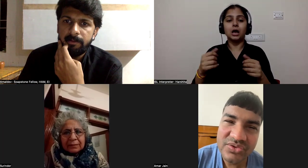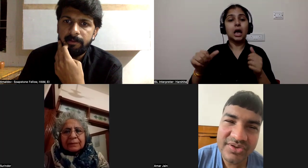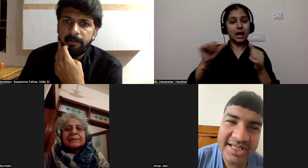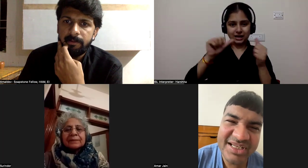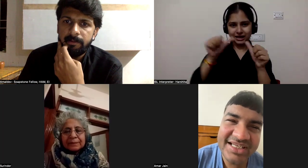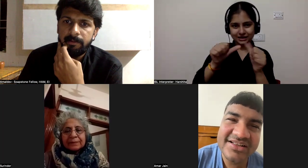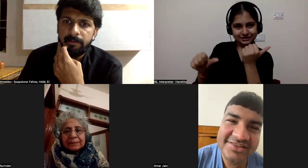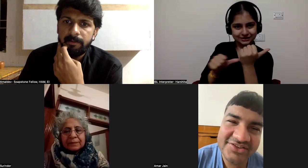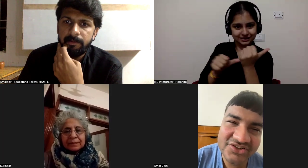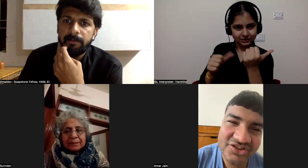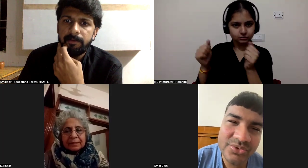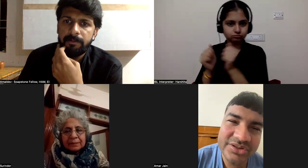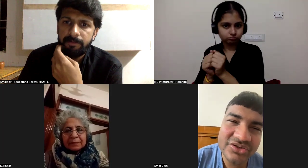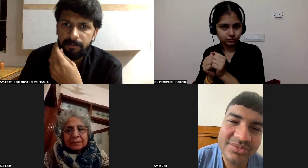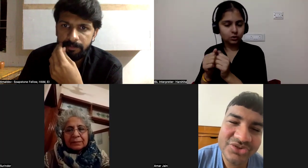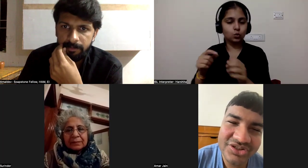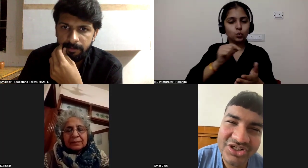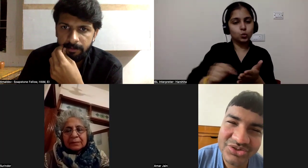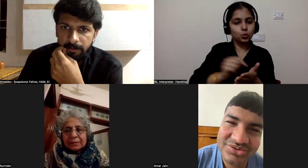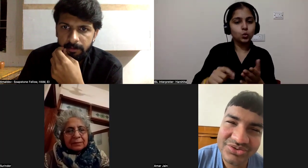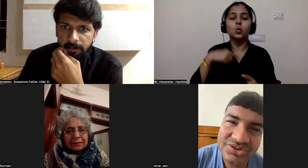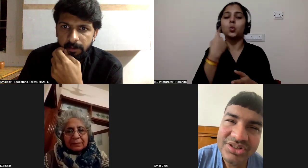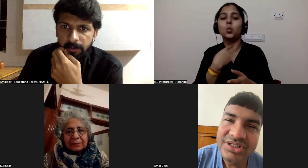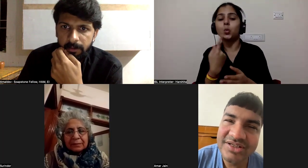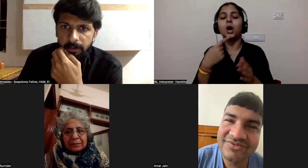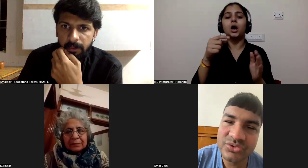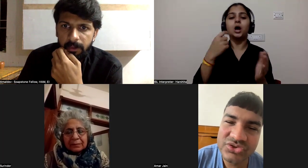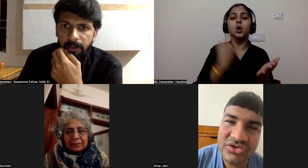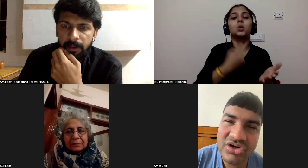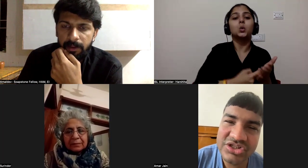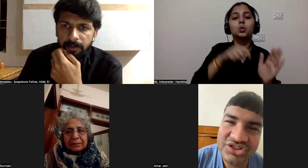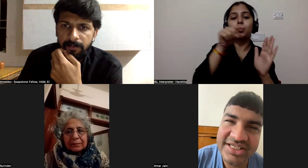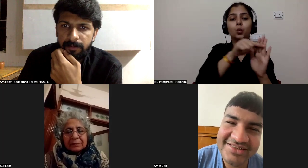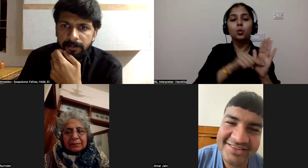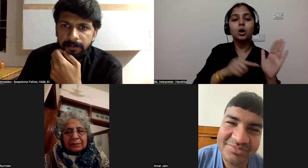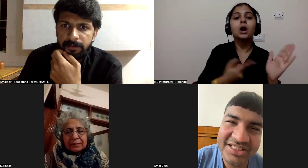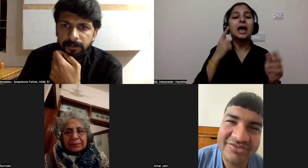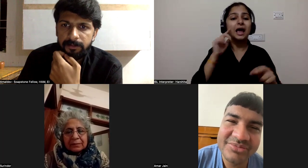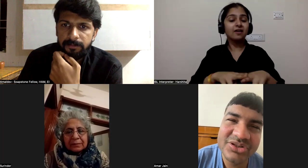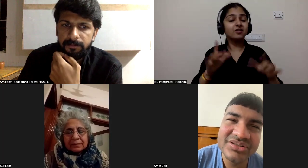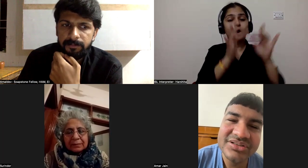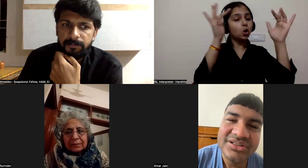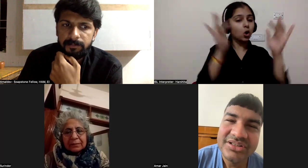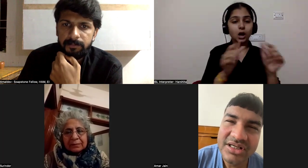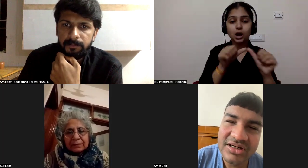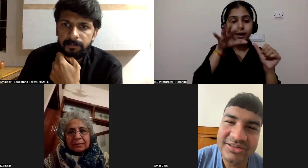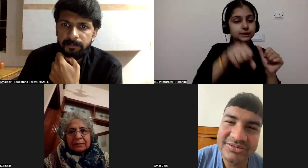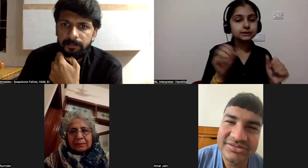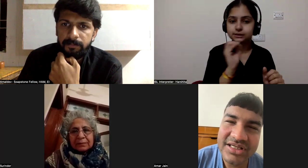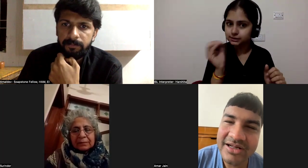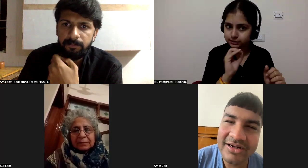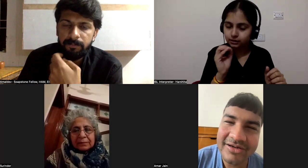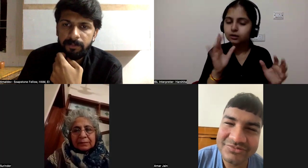forms, or I may need assistance in knowing the terms and conditions. If those are not digitally accessibly available,